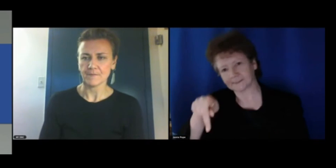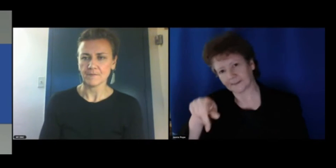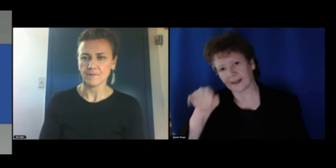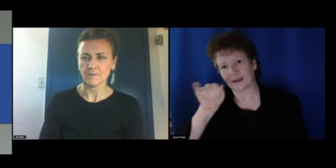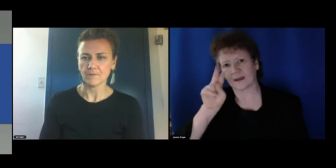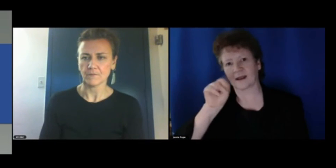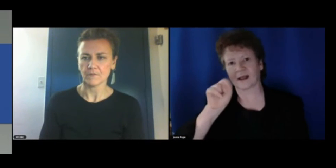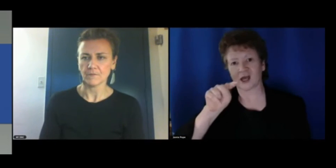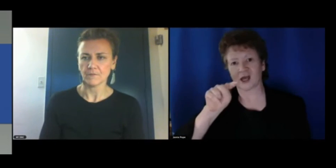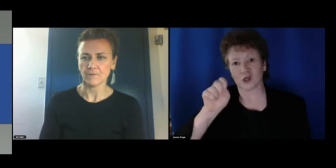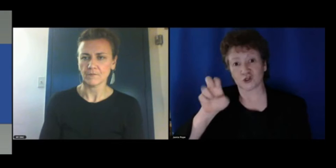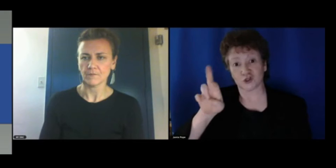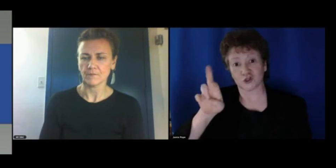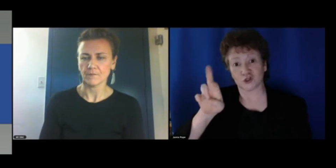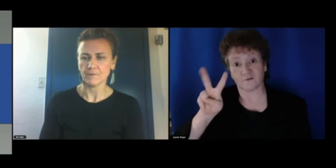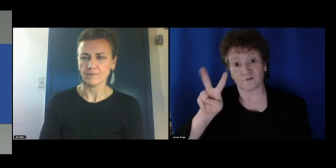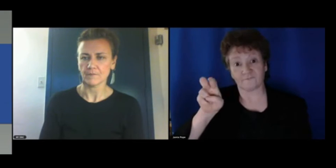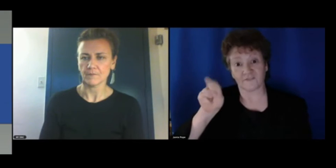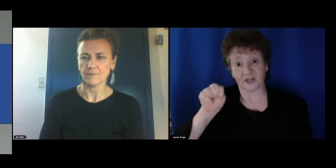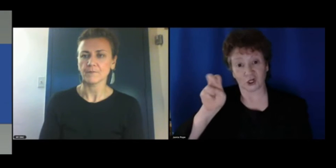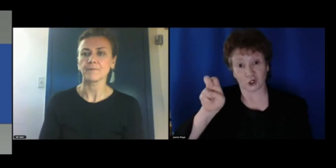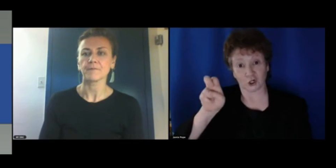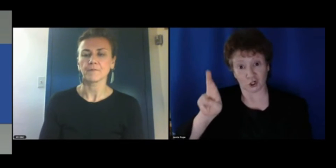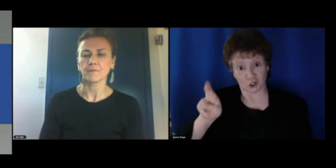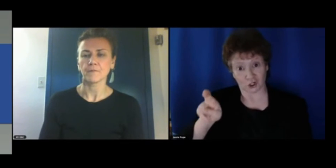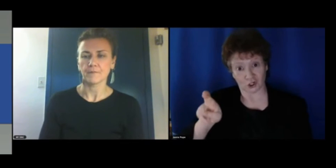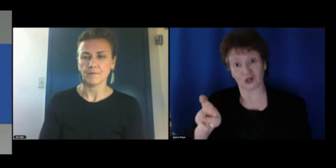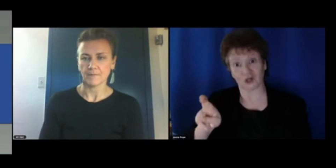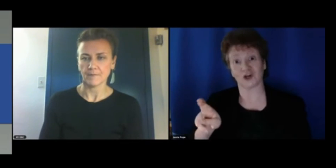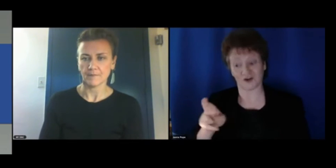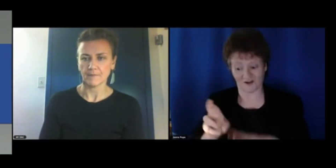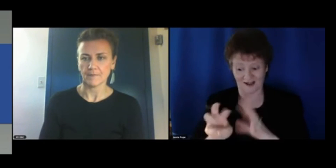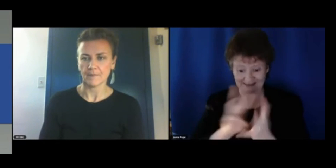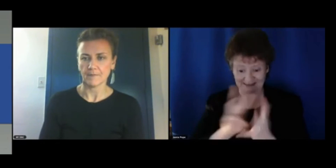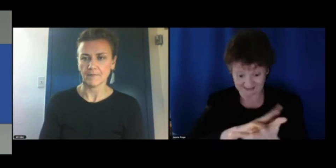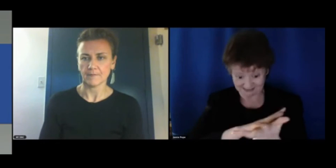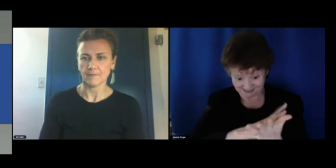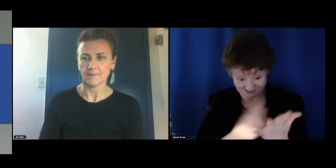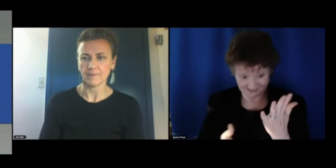about roles of the interpreter and the SSP.